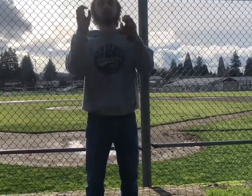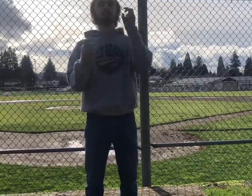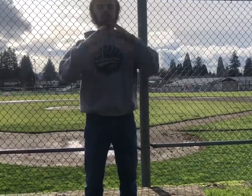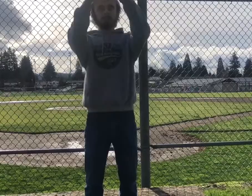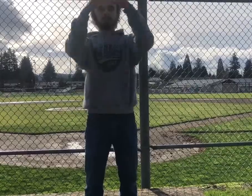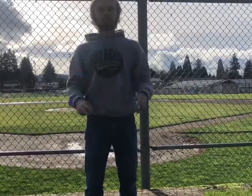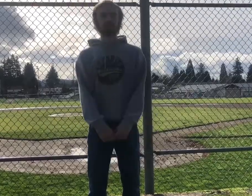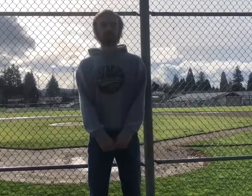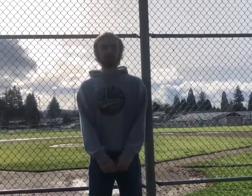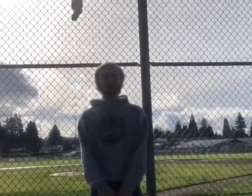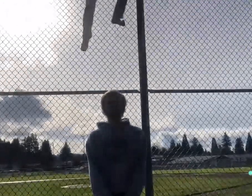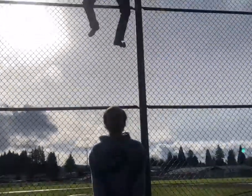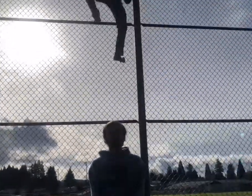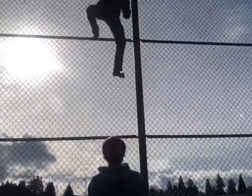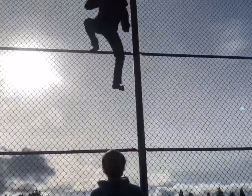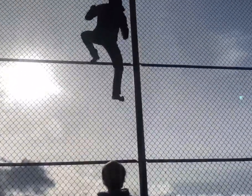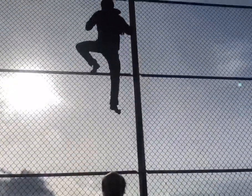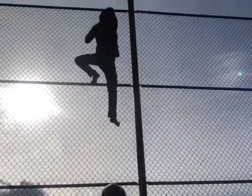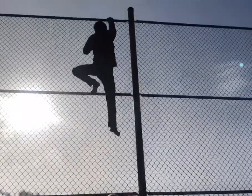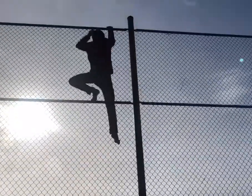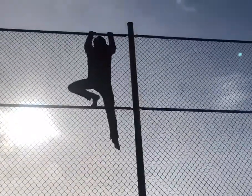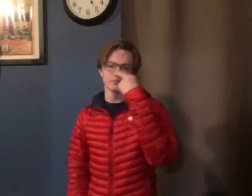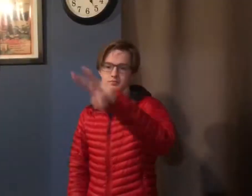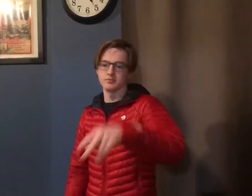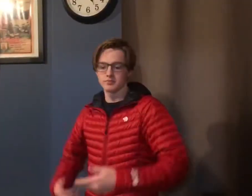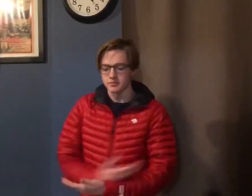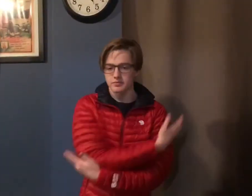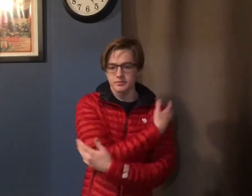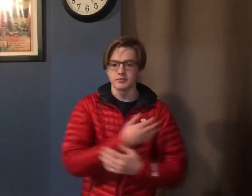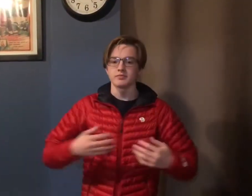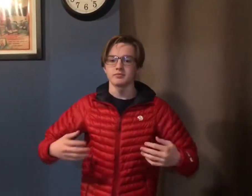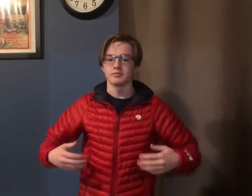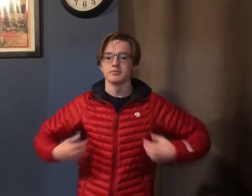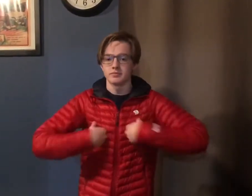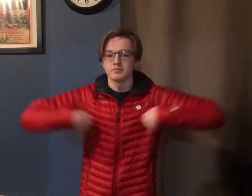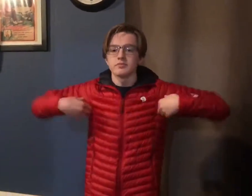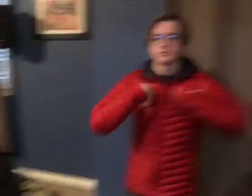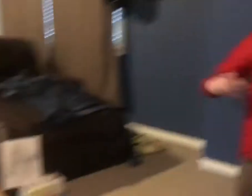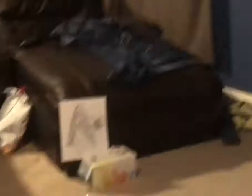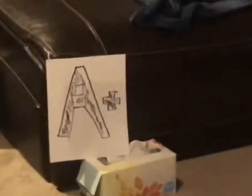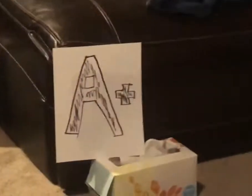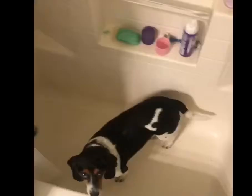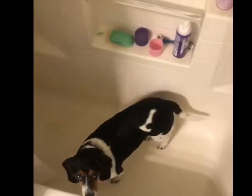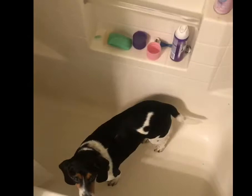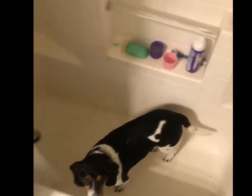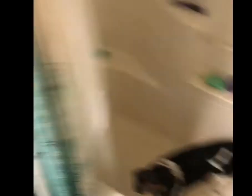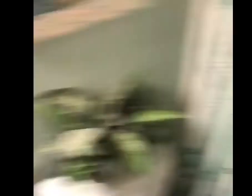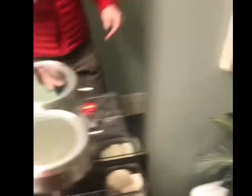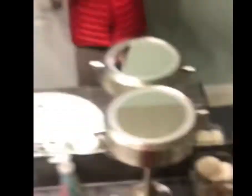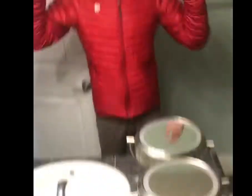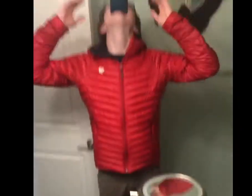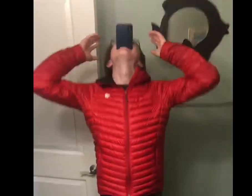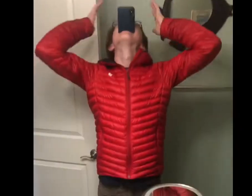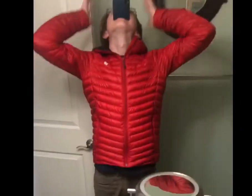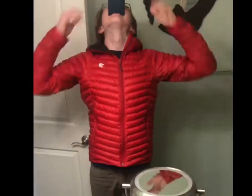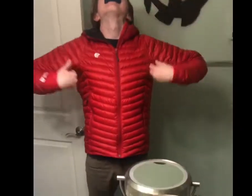or climbing up the Eiffel Tower. Discovering something that doesn't exist or giving a monkey a shower.